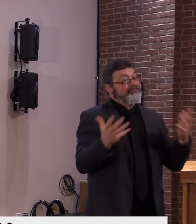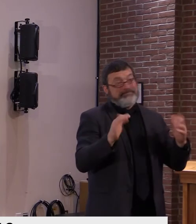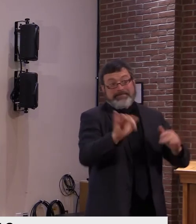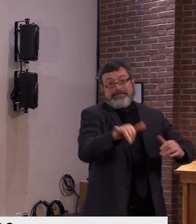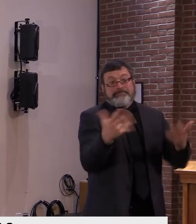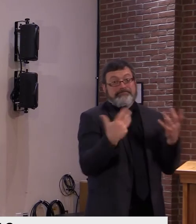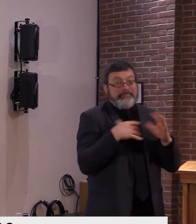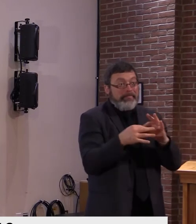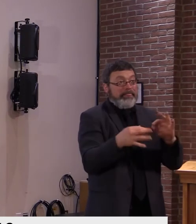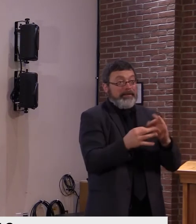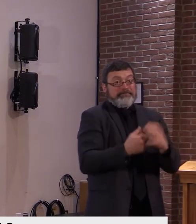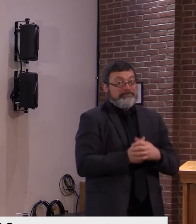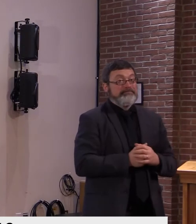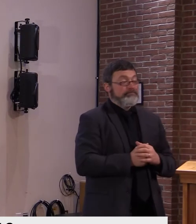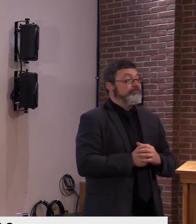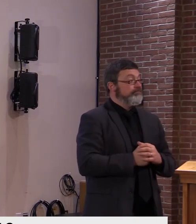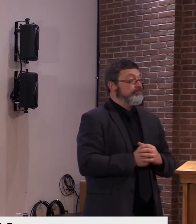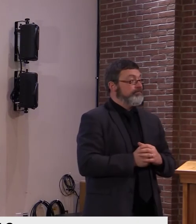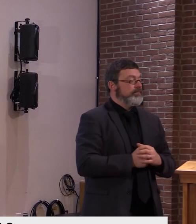Wilson, the Associated Press.